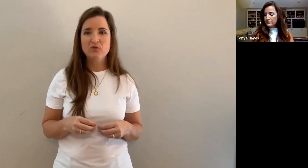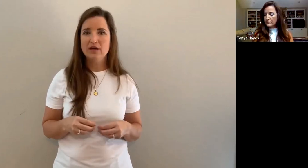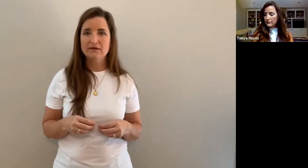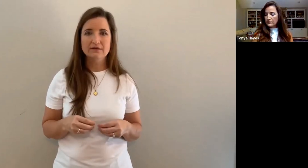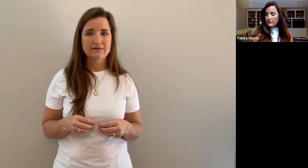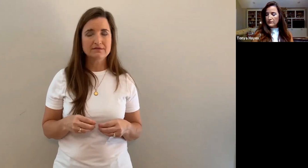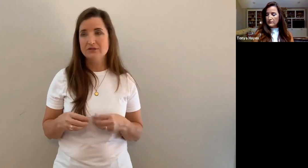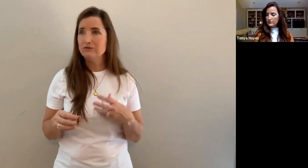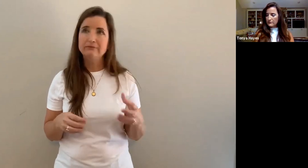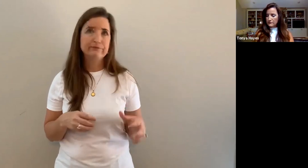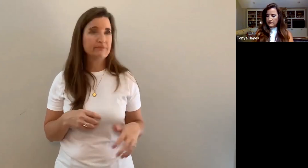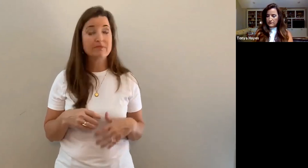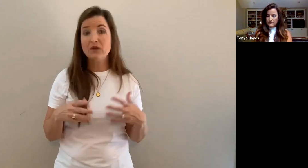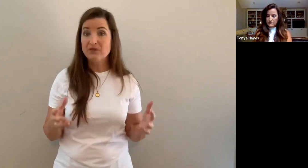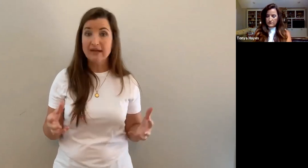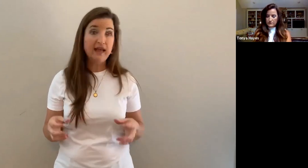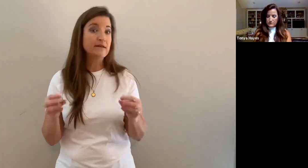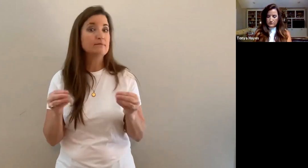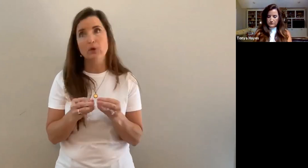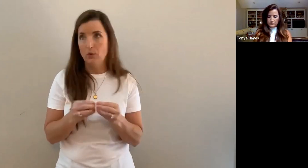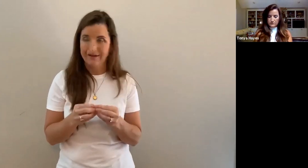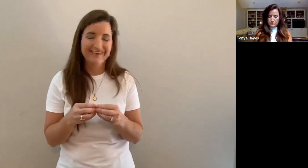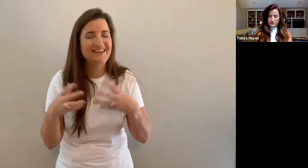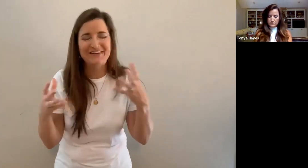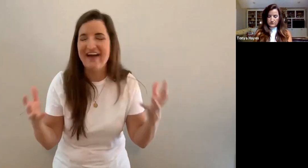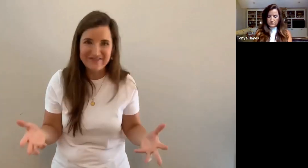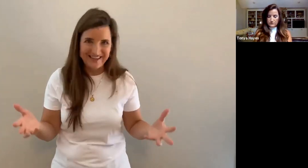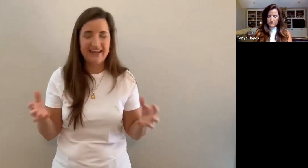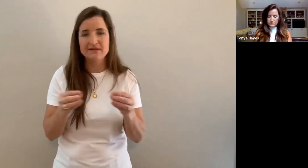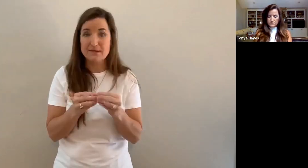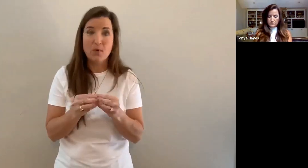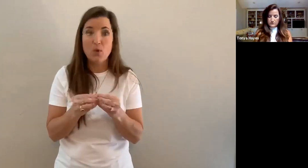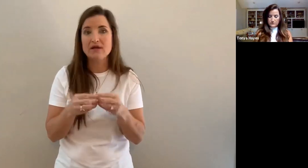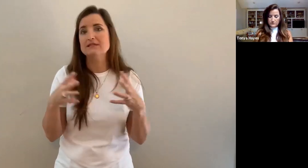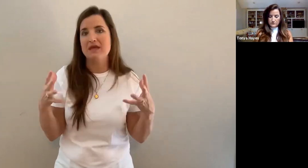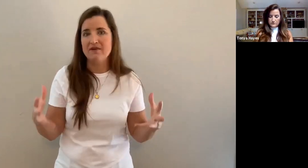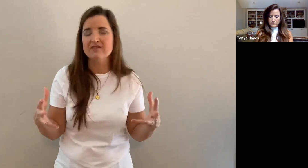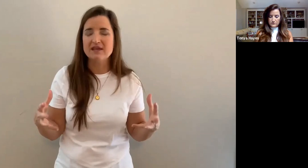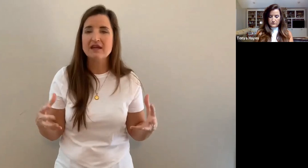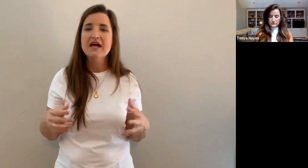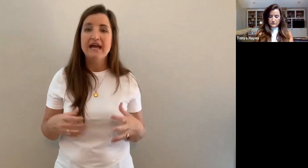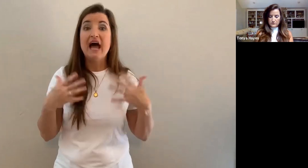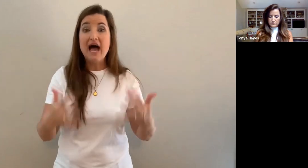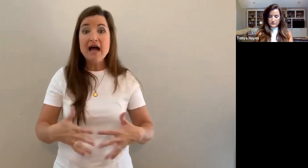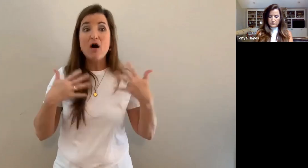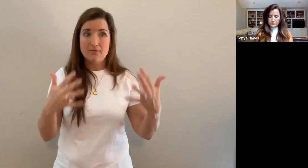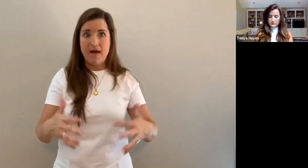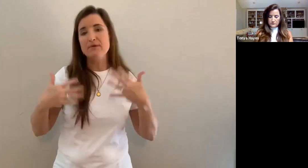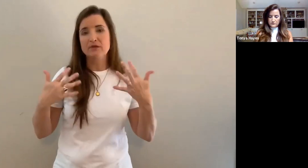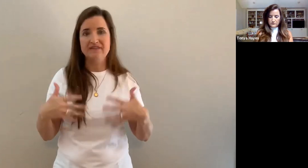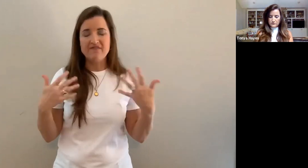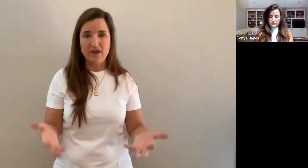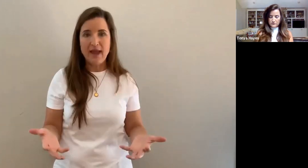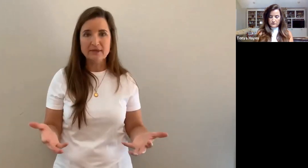Do you want to go night-night? More. I mean, everything gets me everything. And I'm all